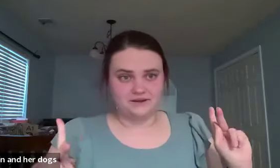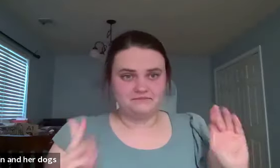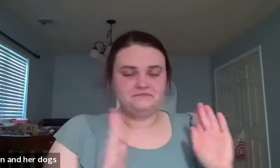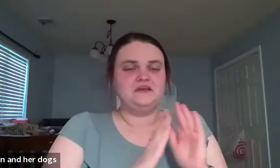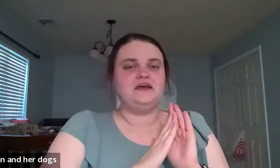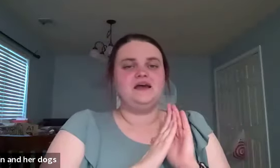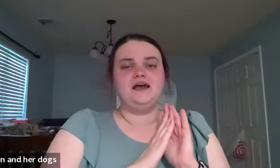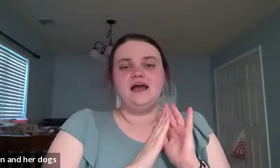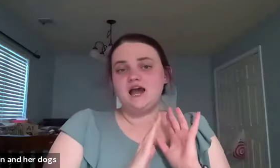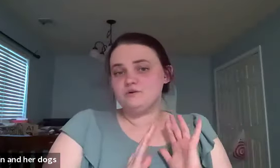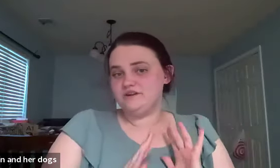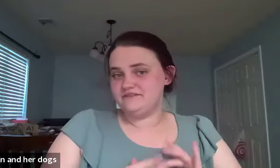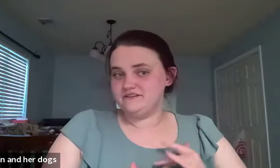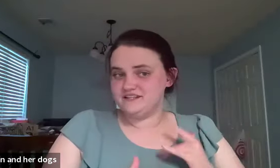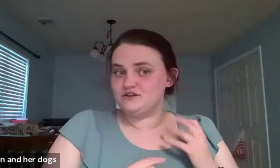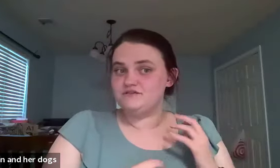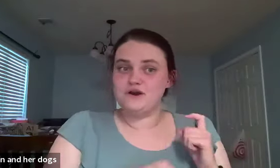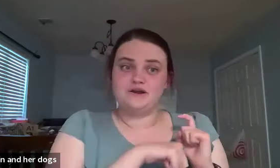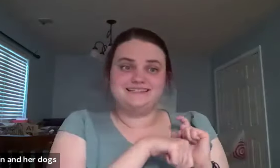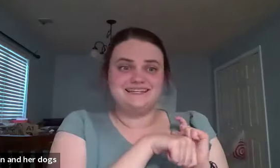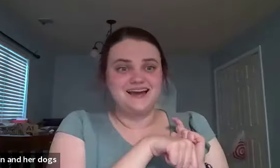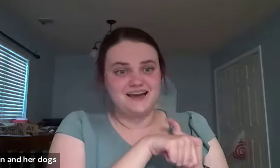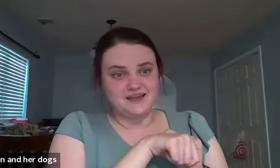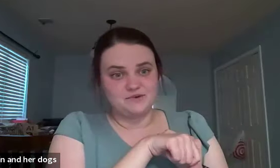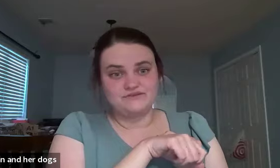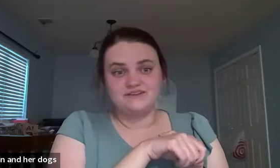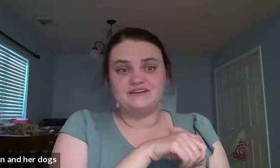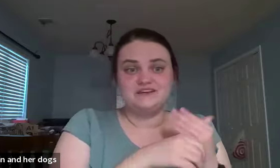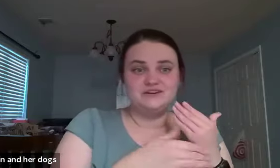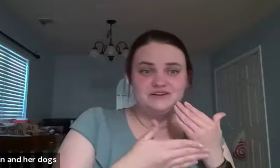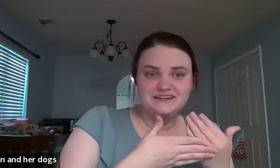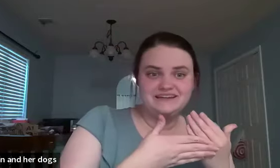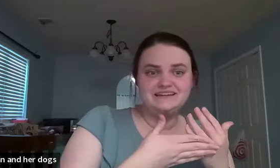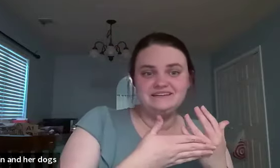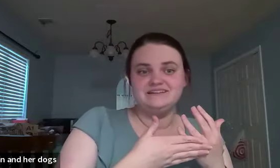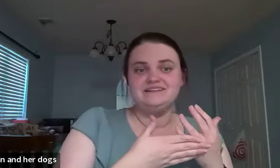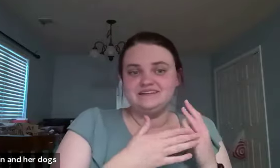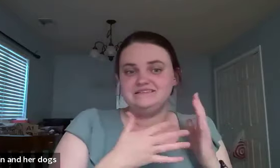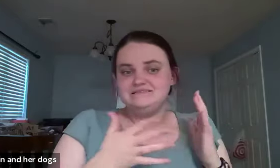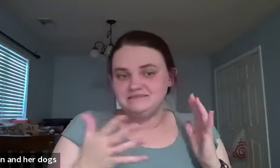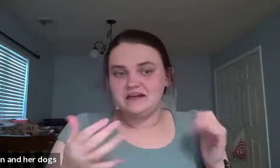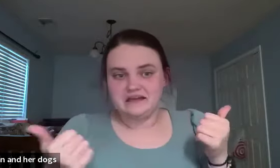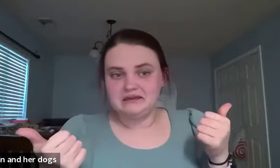Okay. How are we feeling so far on time? Are we feeling good?